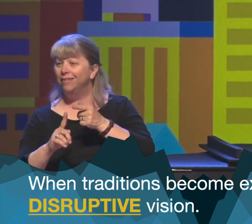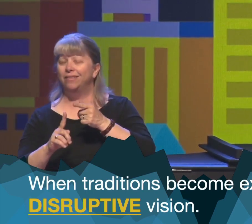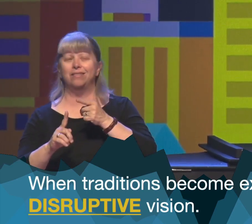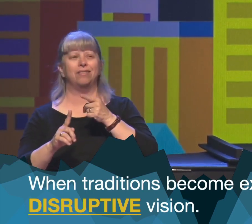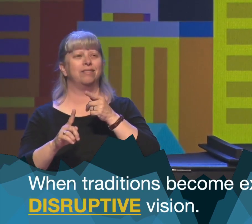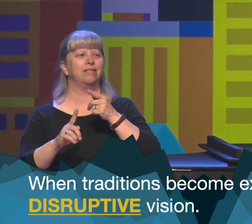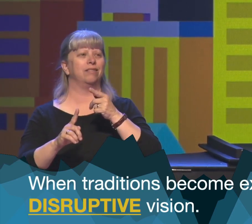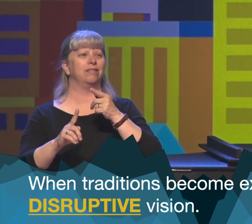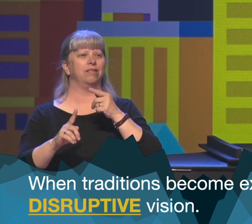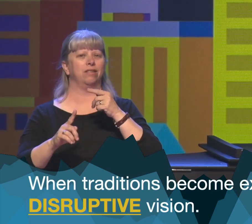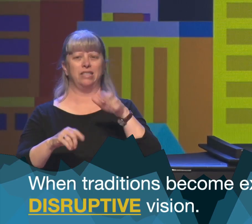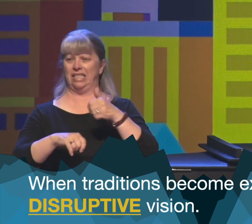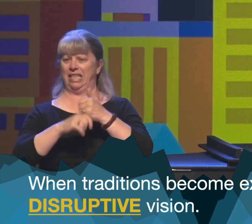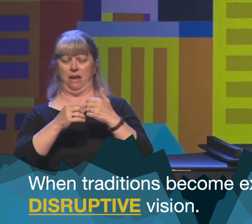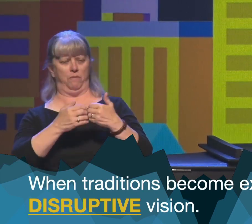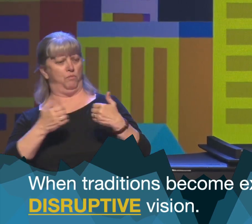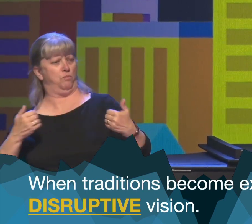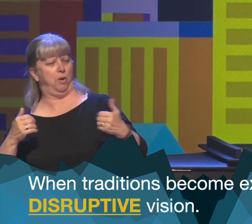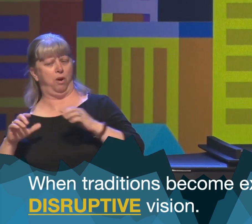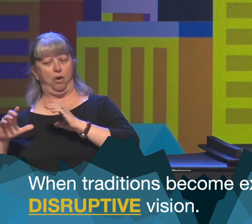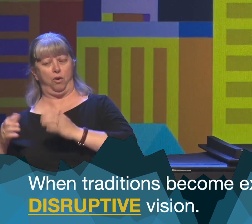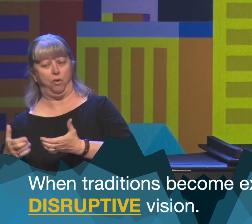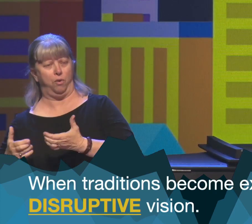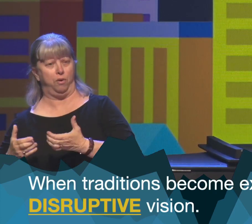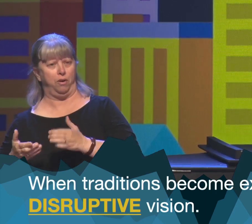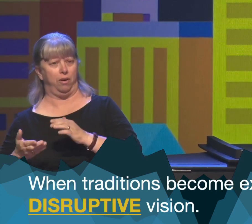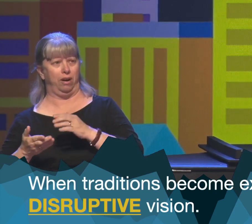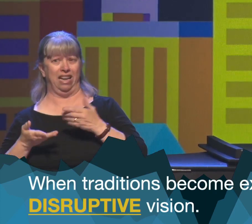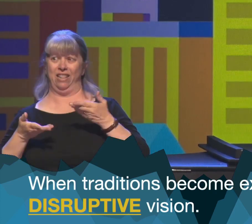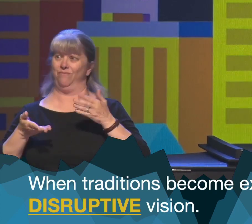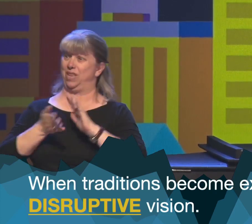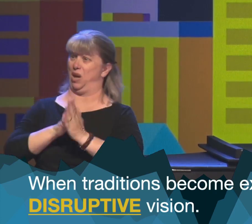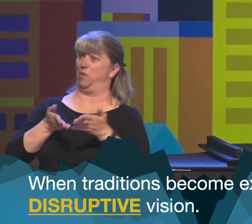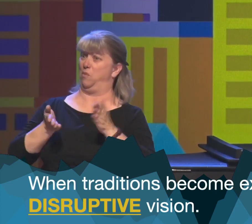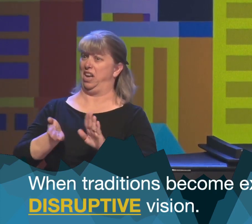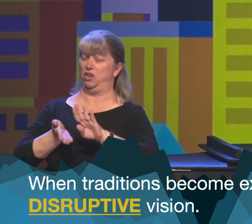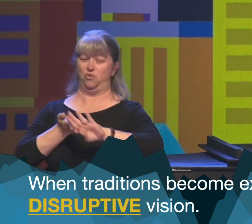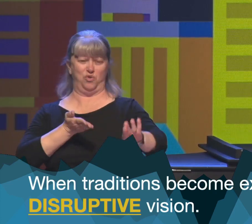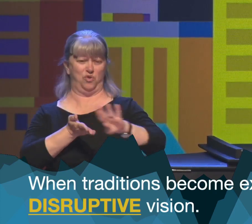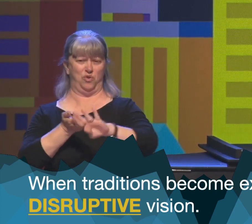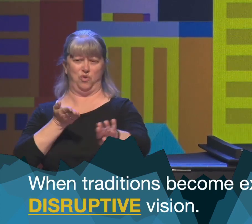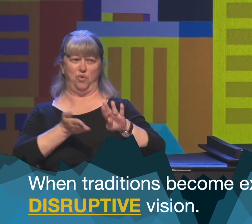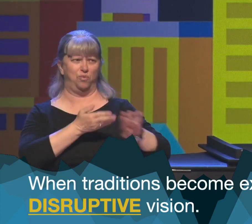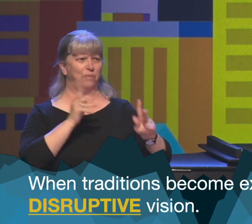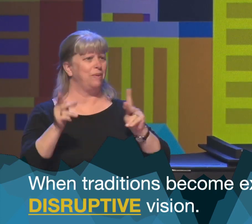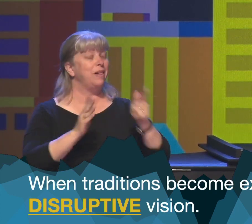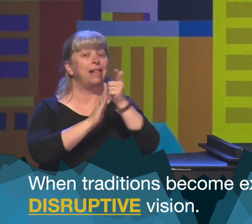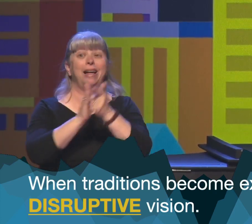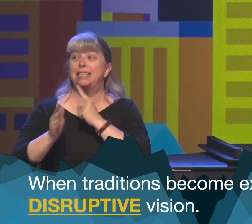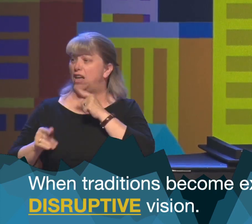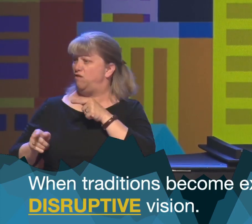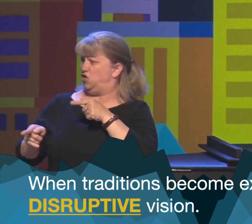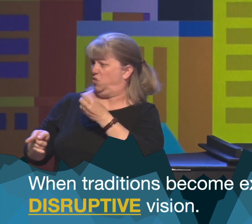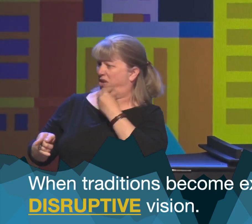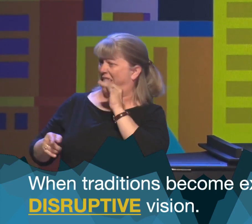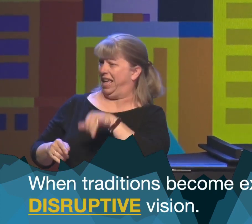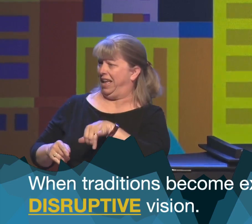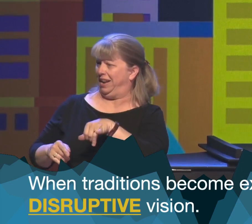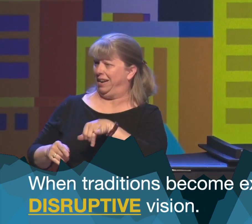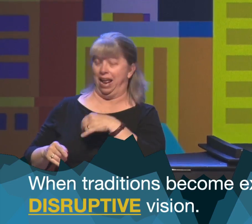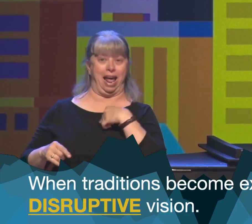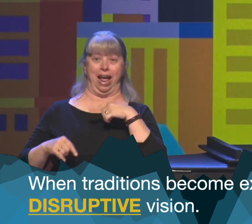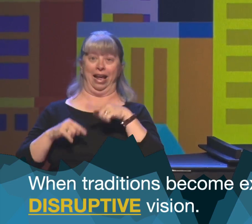just setting themselves apart. They had become a way to exclude people. They'd become laws that says, well, if you eat it, then